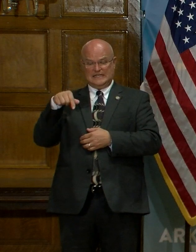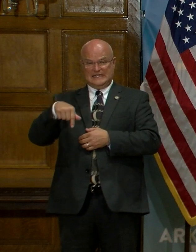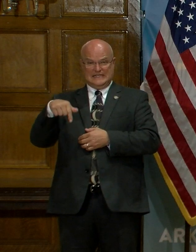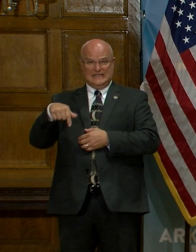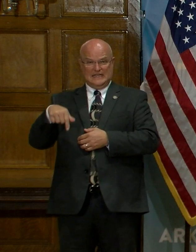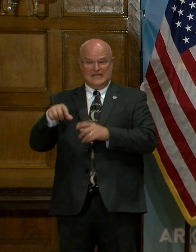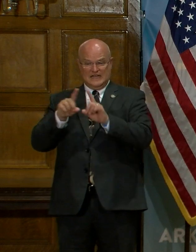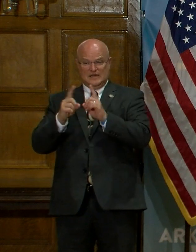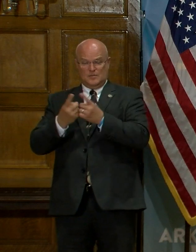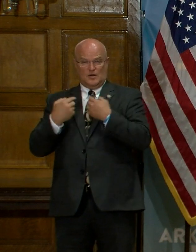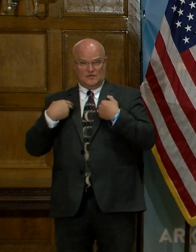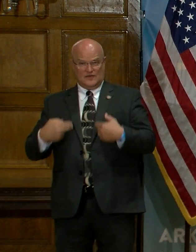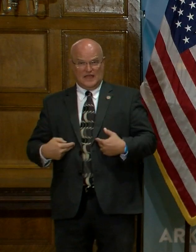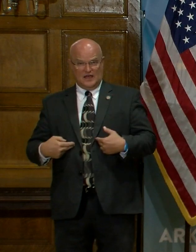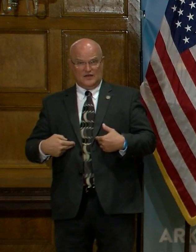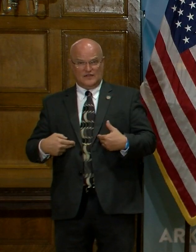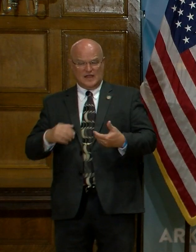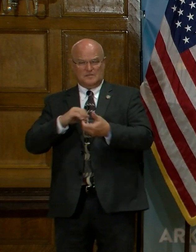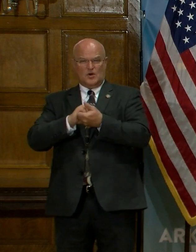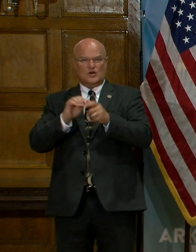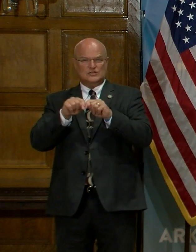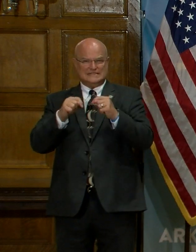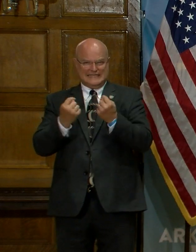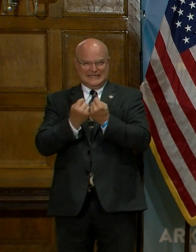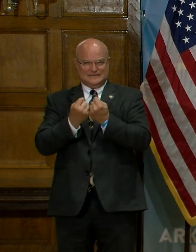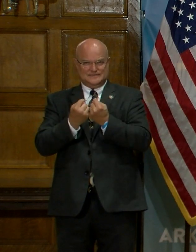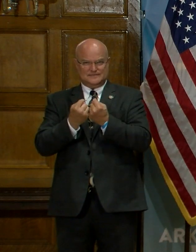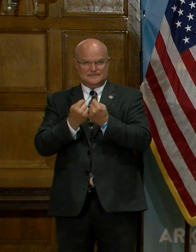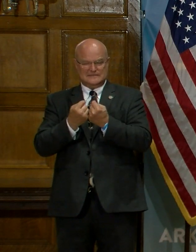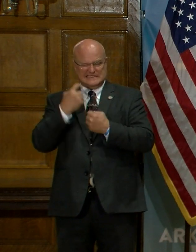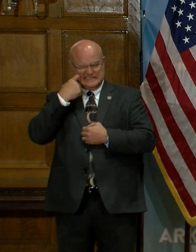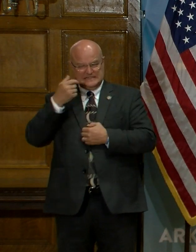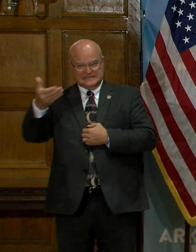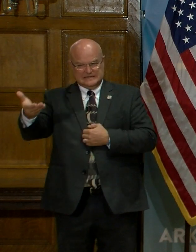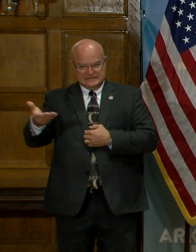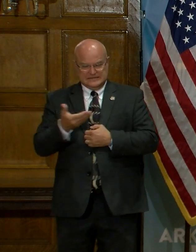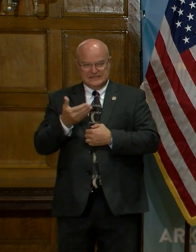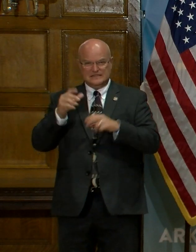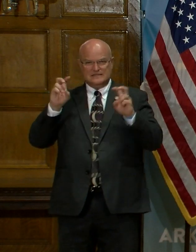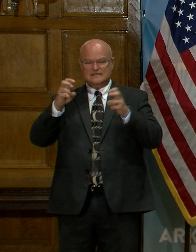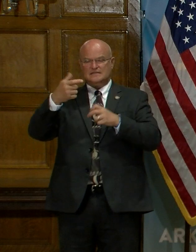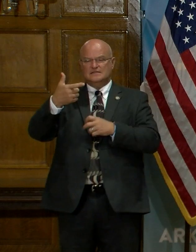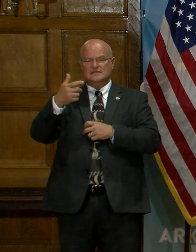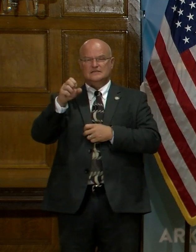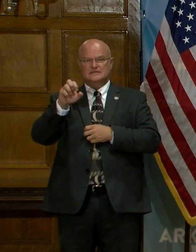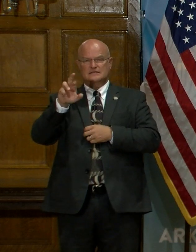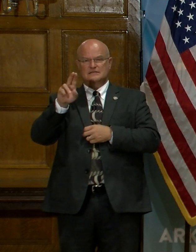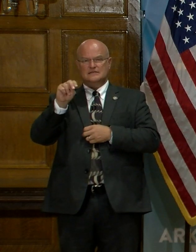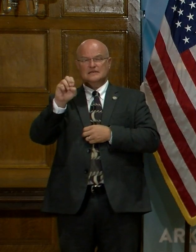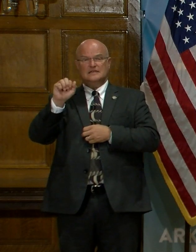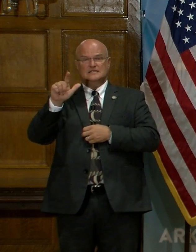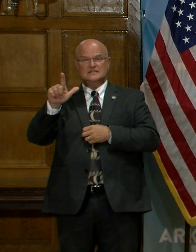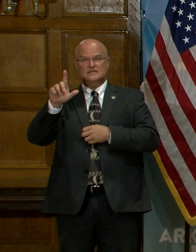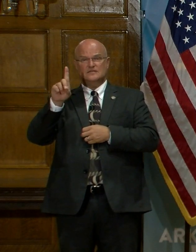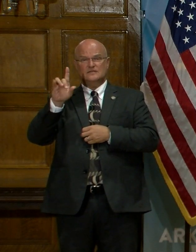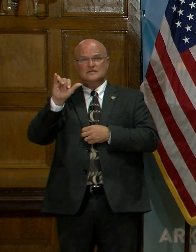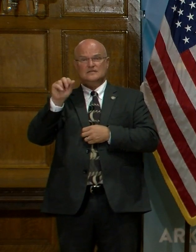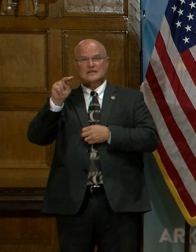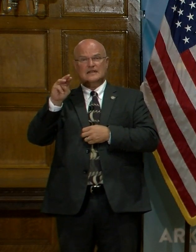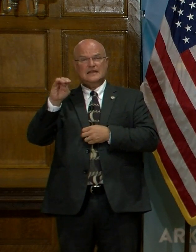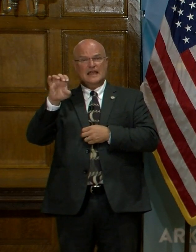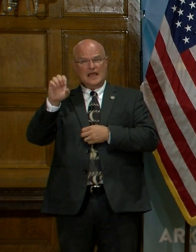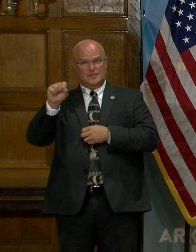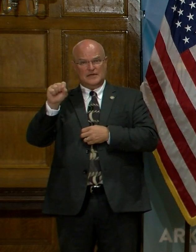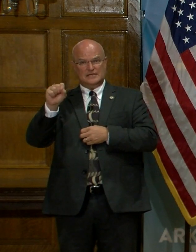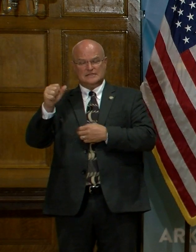that Department of Health and partners team. We have just brought on General Dynamics as a contractor to assist us